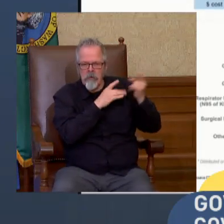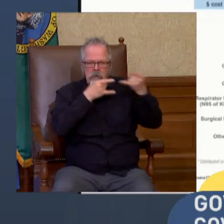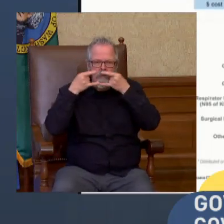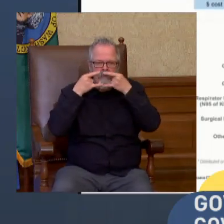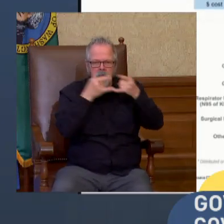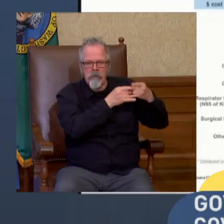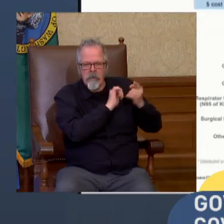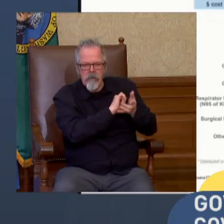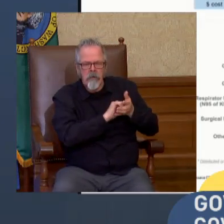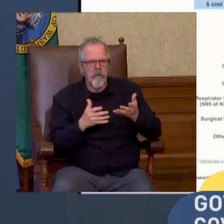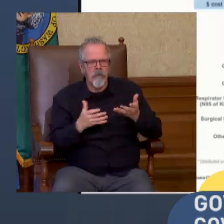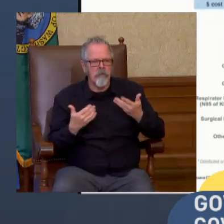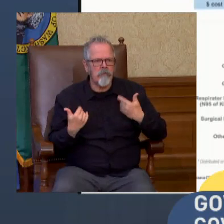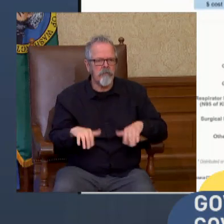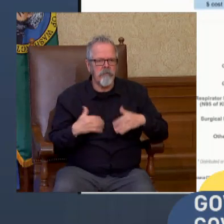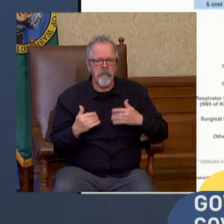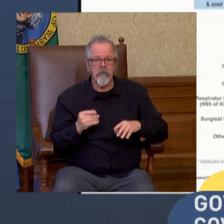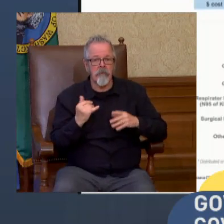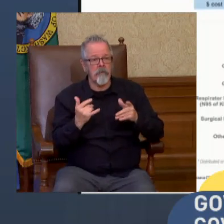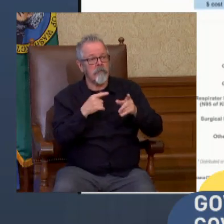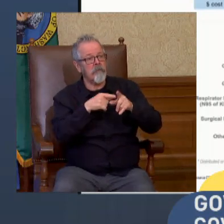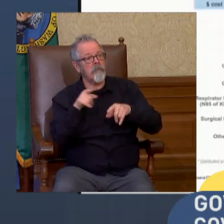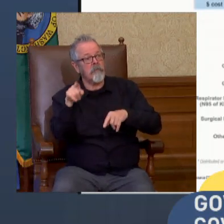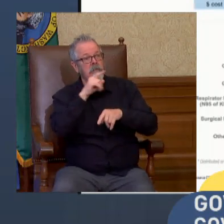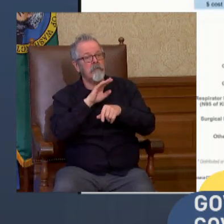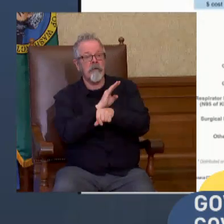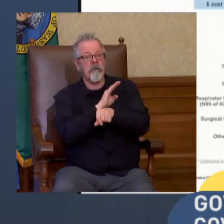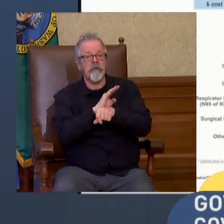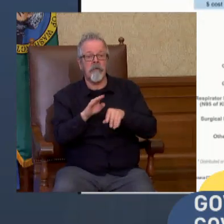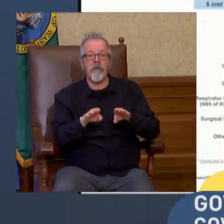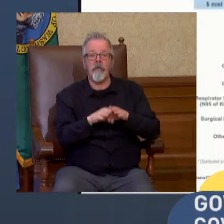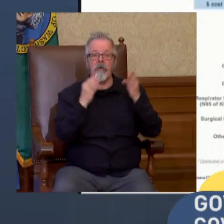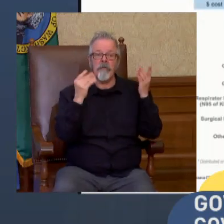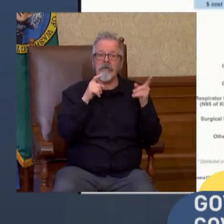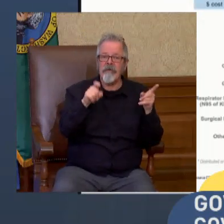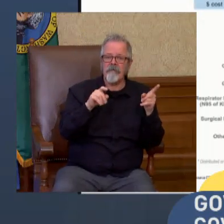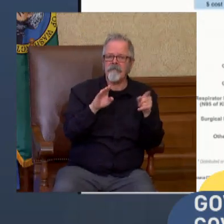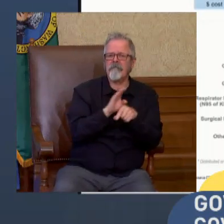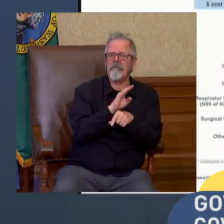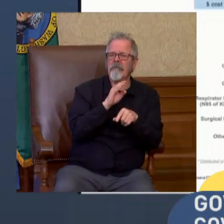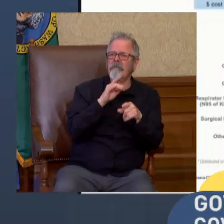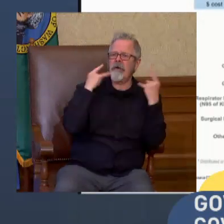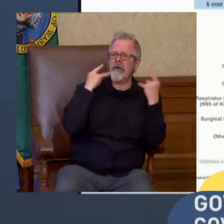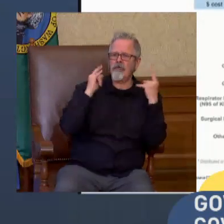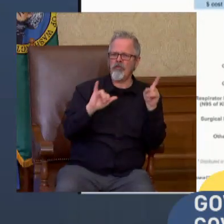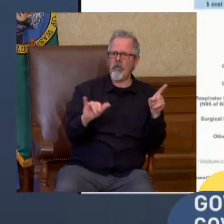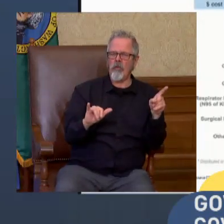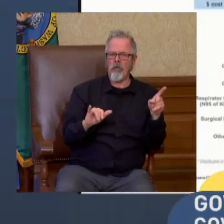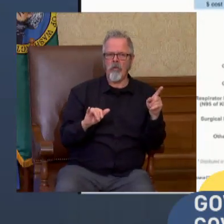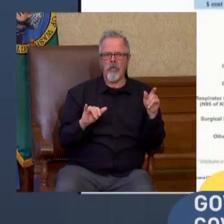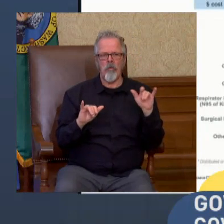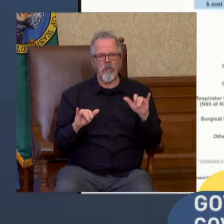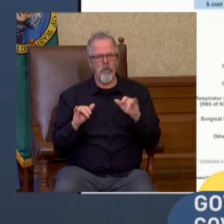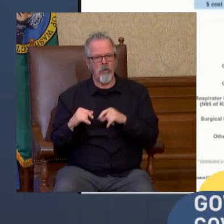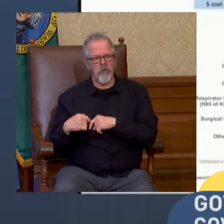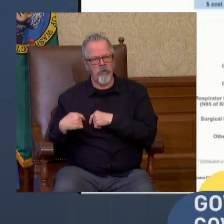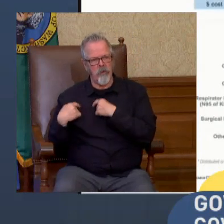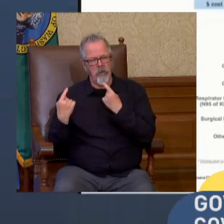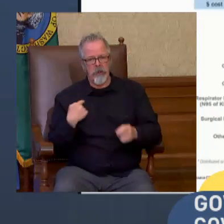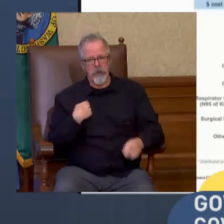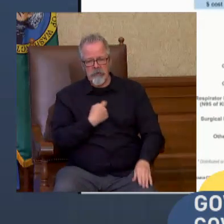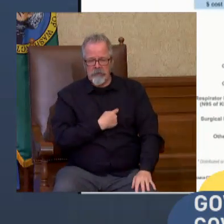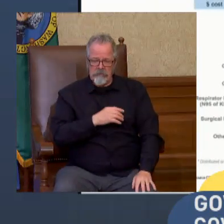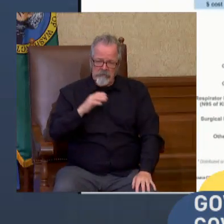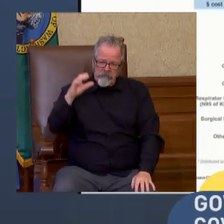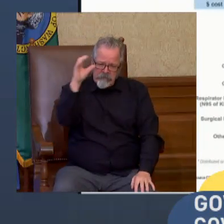They're going to need additional masks as well. So we have been searching the globe for this material since day